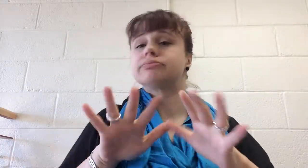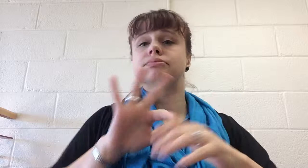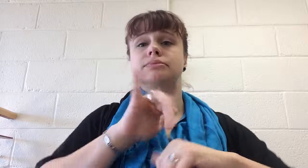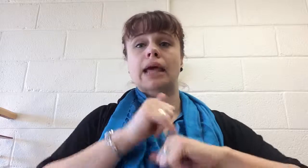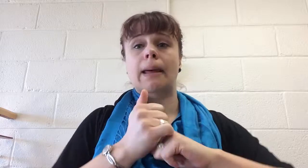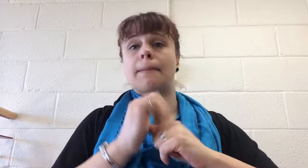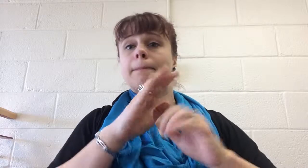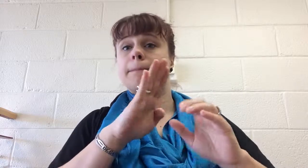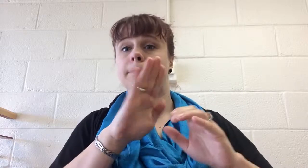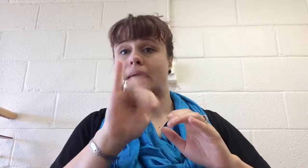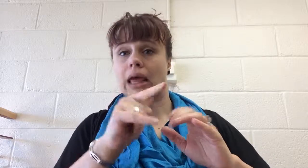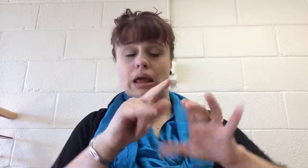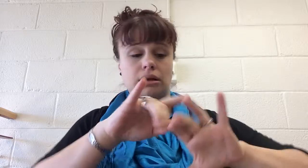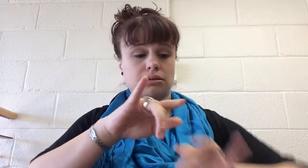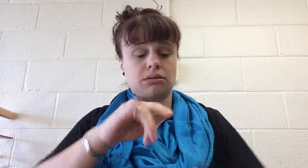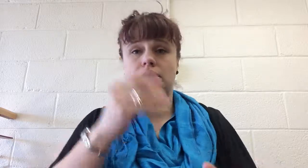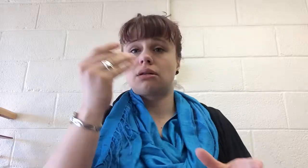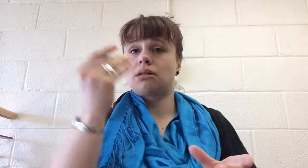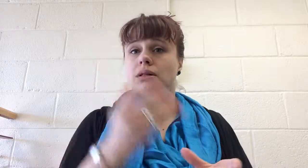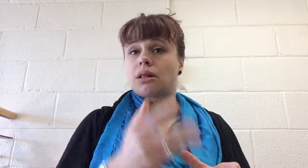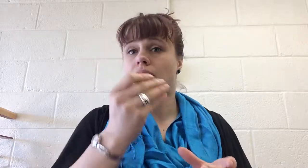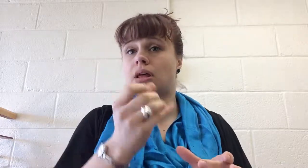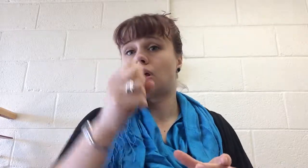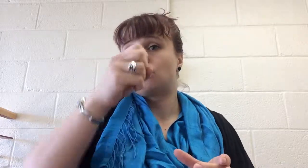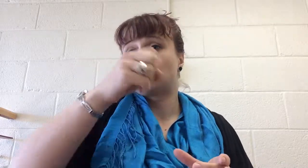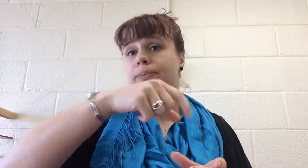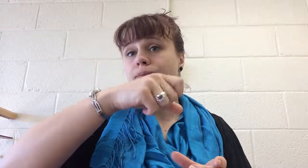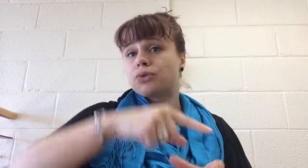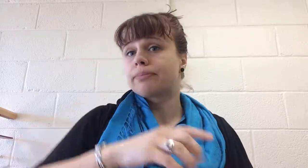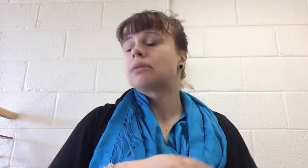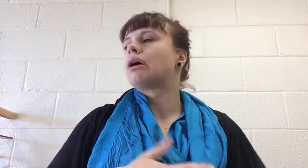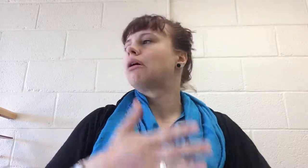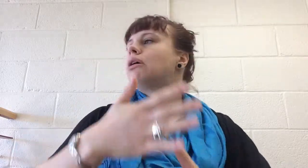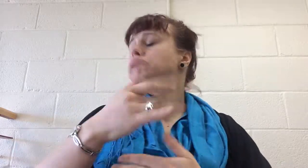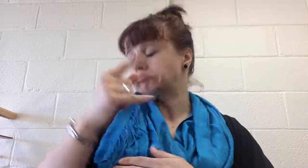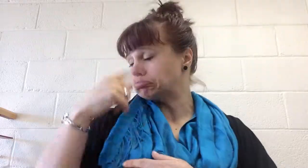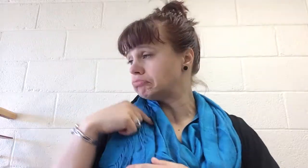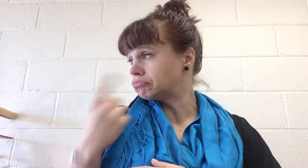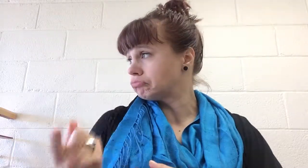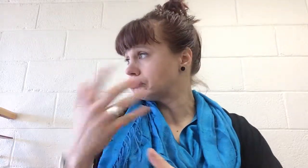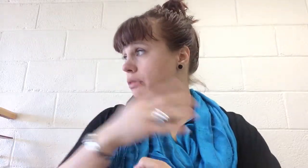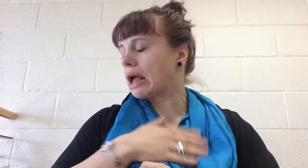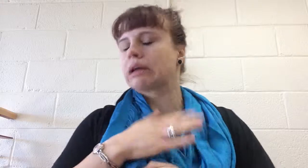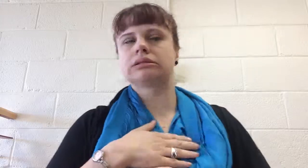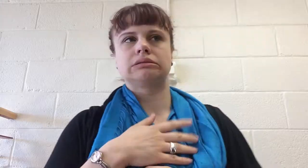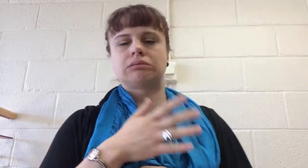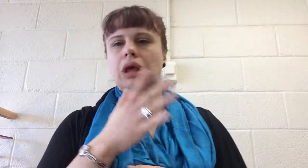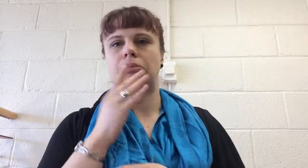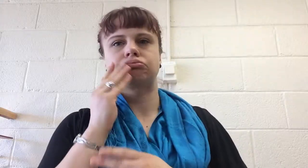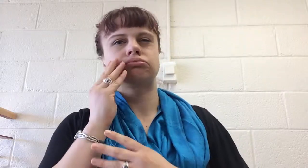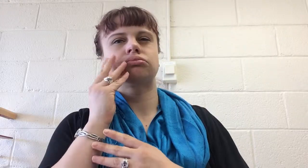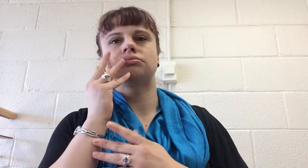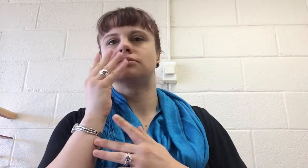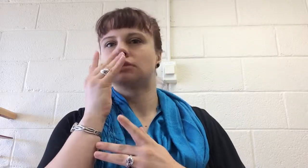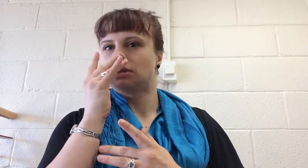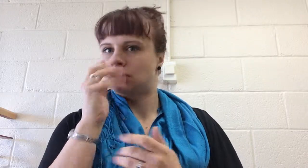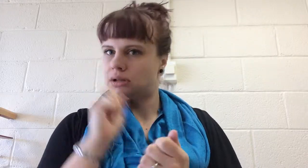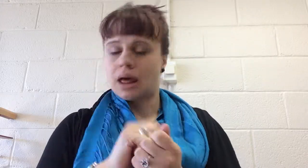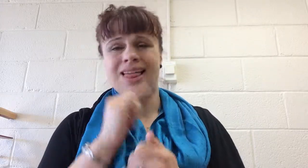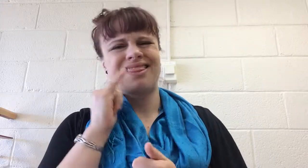started talking. Then the next thing I remember, I was waking up in the hospital recovery room. A friend was waiting, and she took me